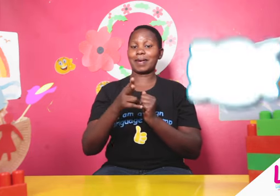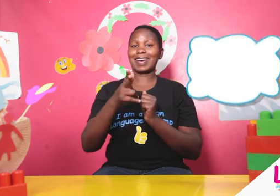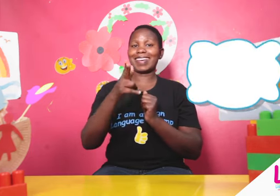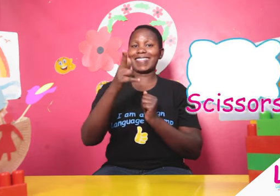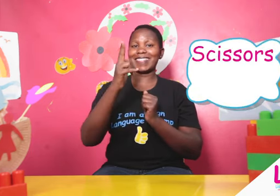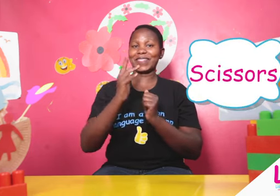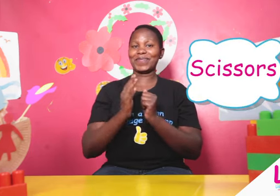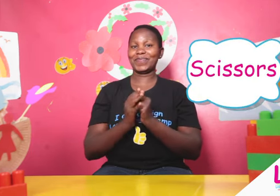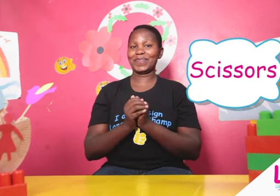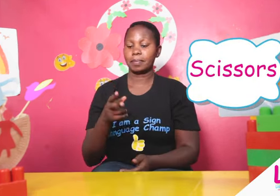Scissors,